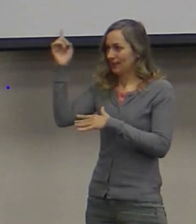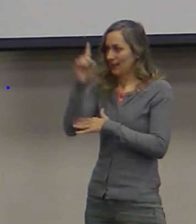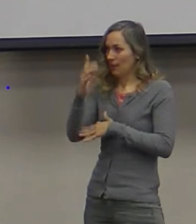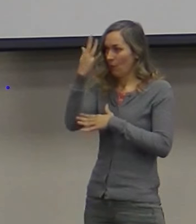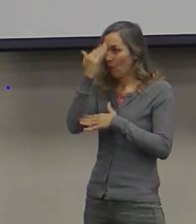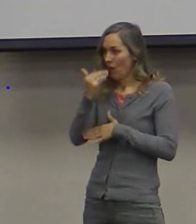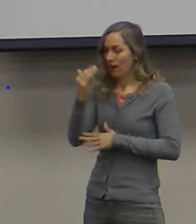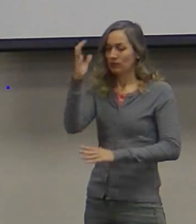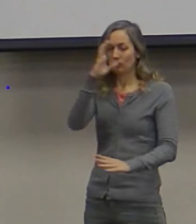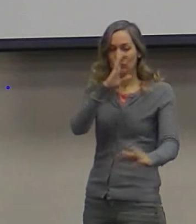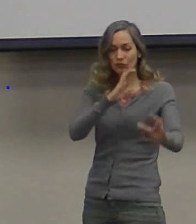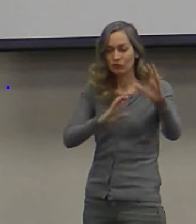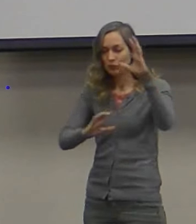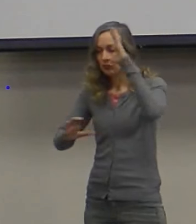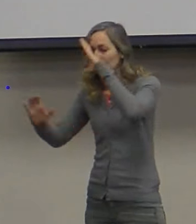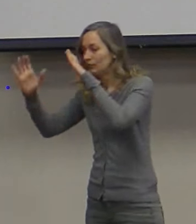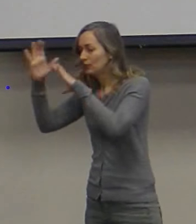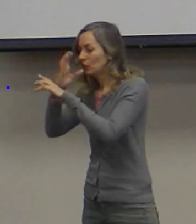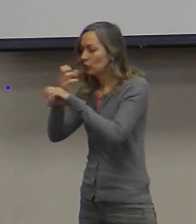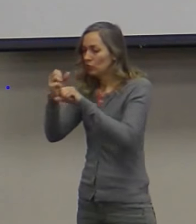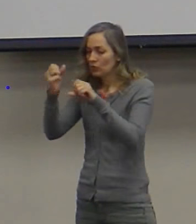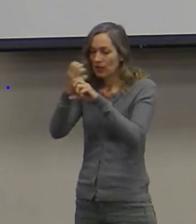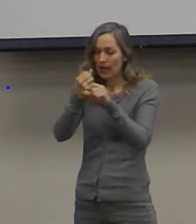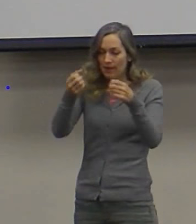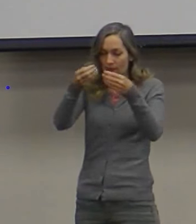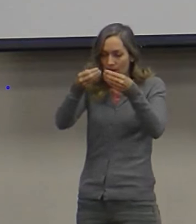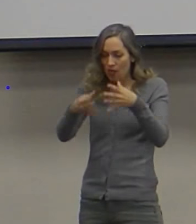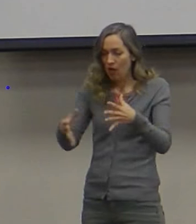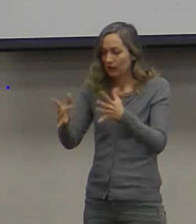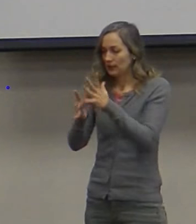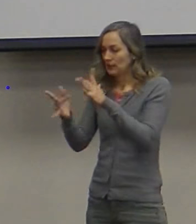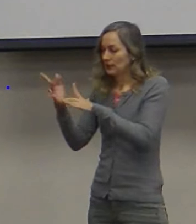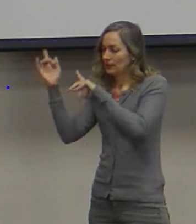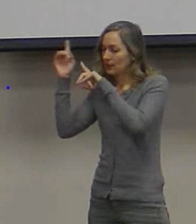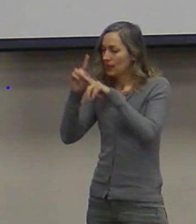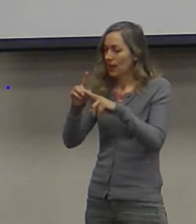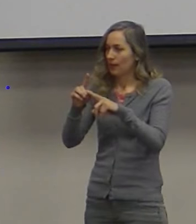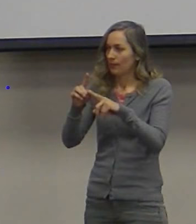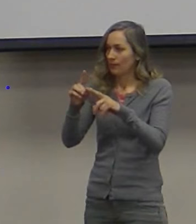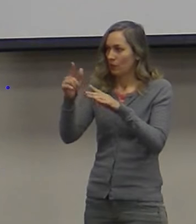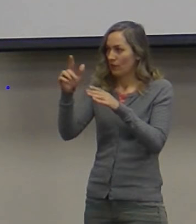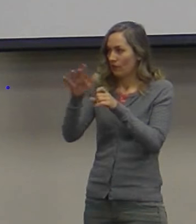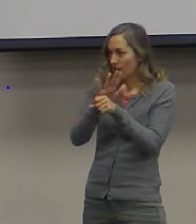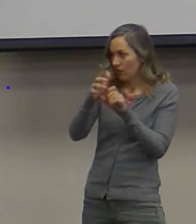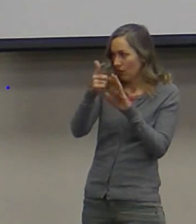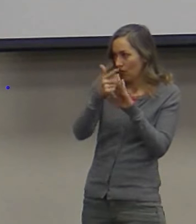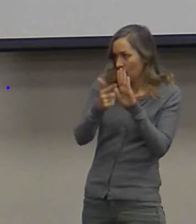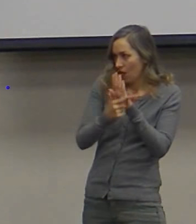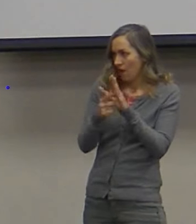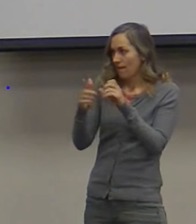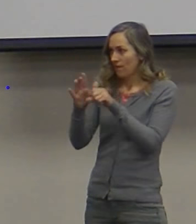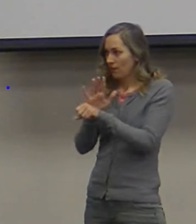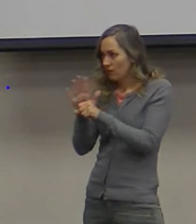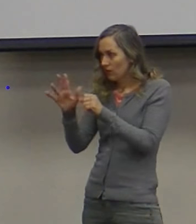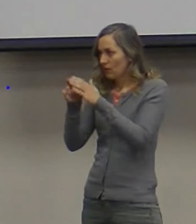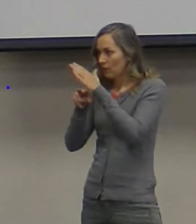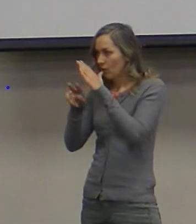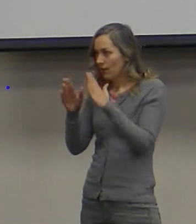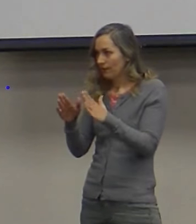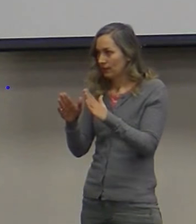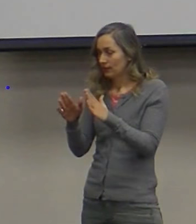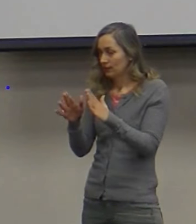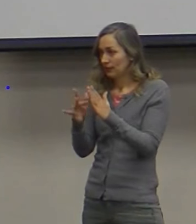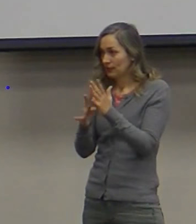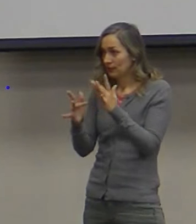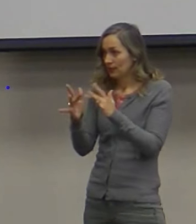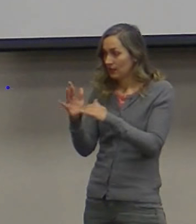He came to fulfill the law and the prophets, but the work wasn't done. Jesus called the 12 apostles and his plus